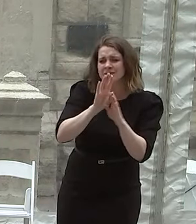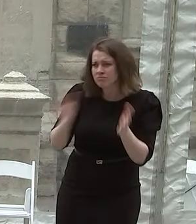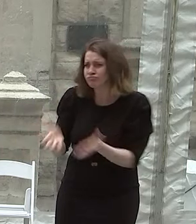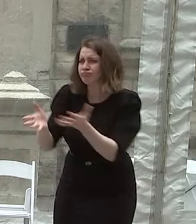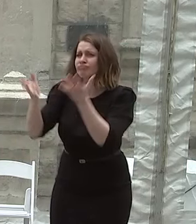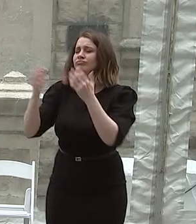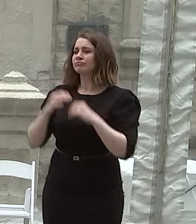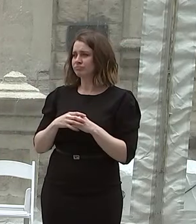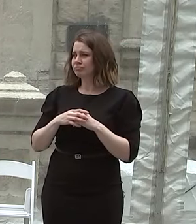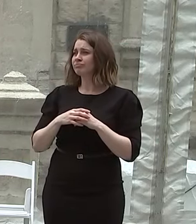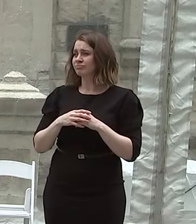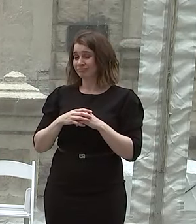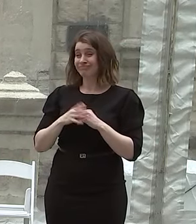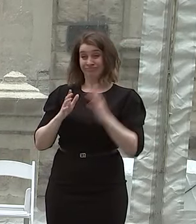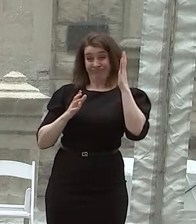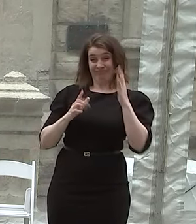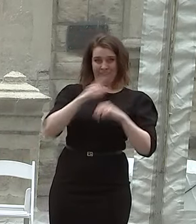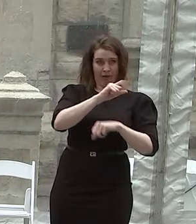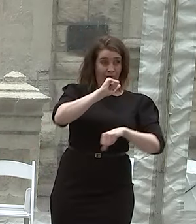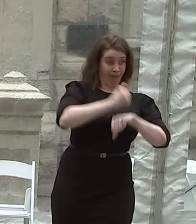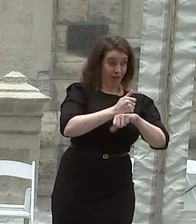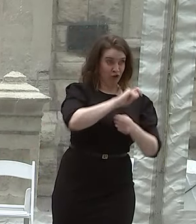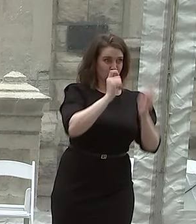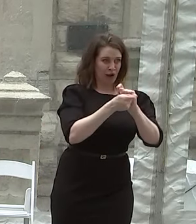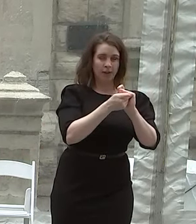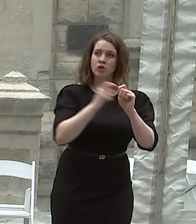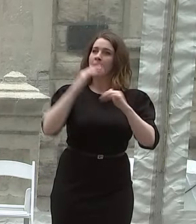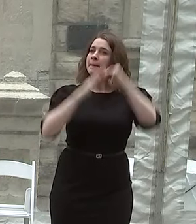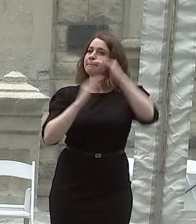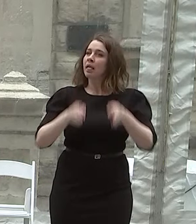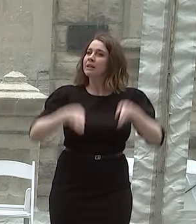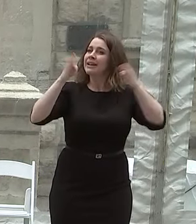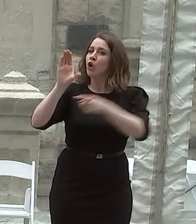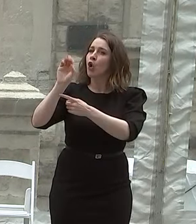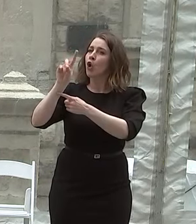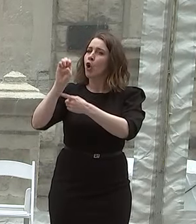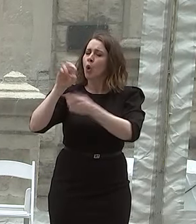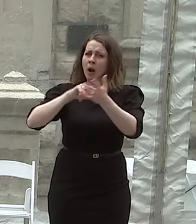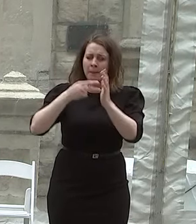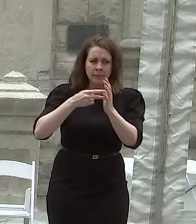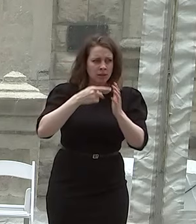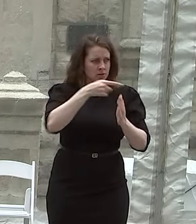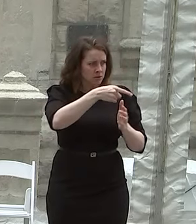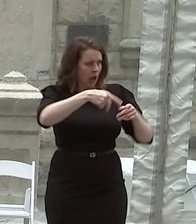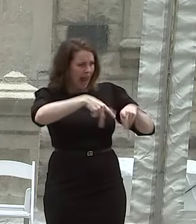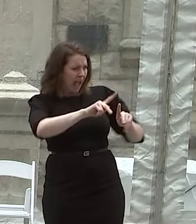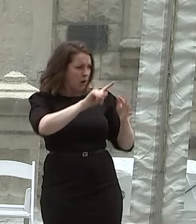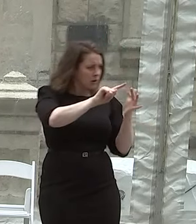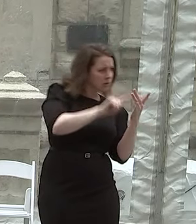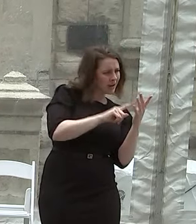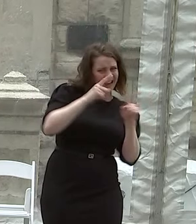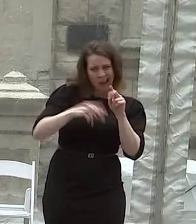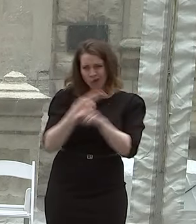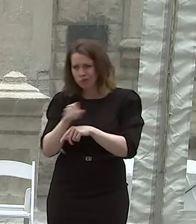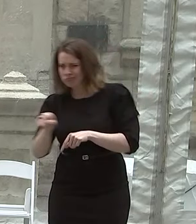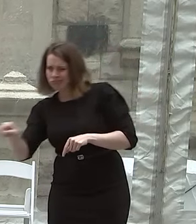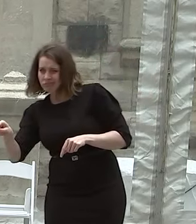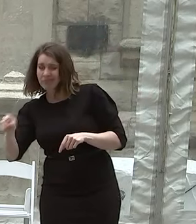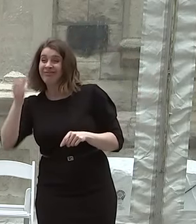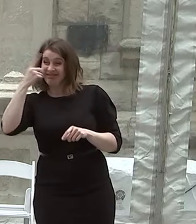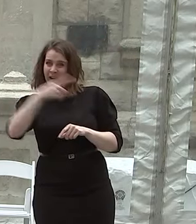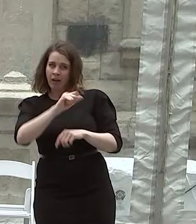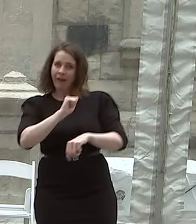City Council reformed the city's building code to protect Chicagoans, prohibiting the use of wood in downtown buildings and promoting the use of